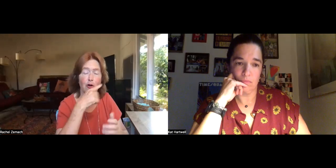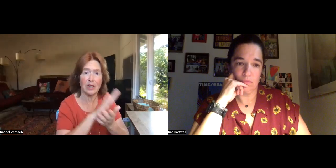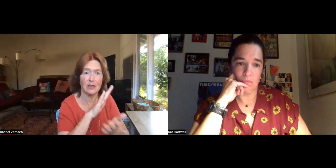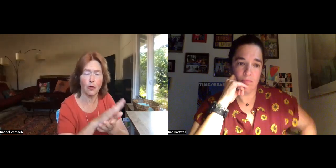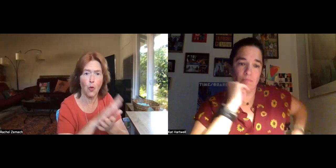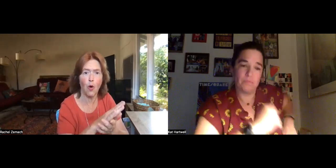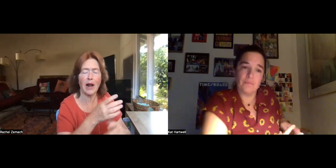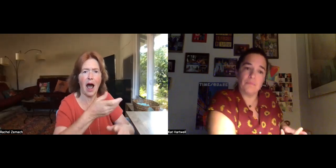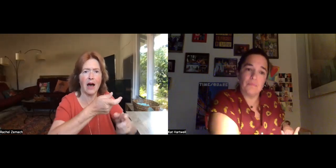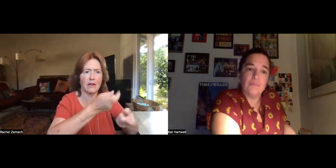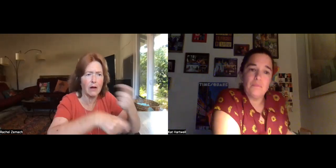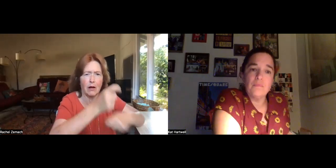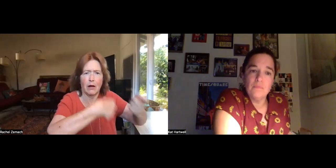in school had a